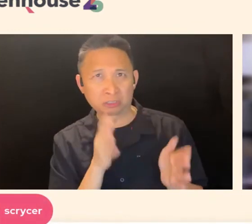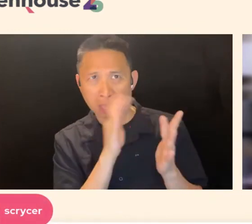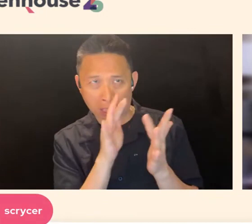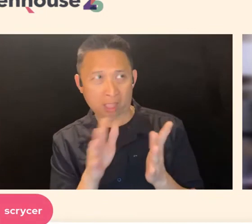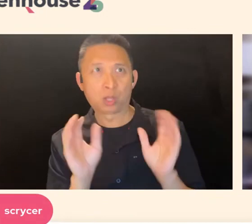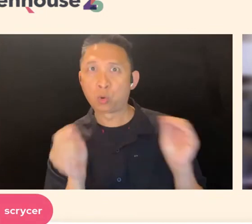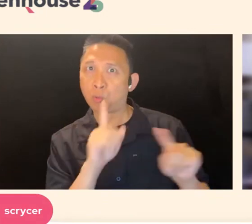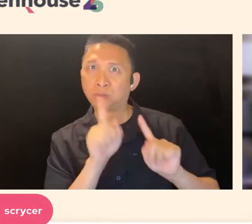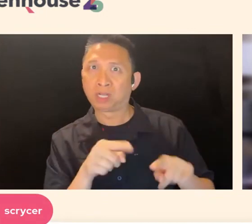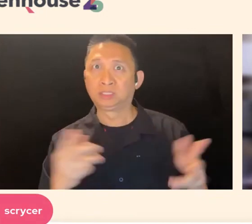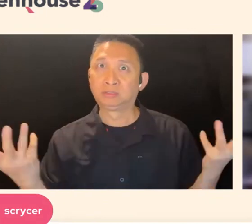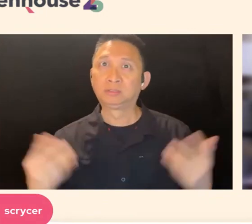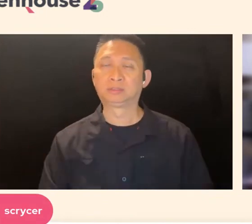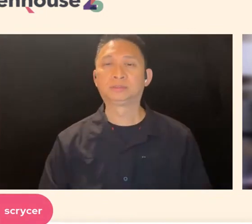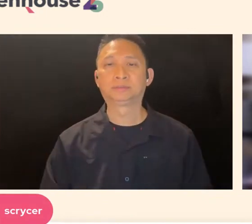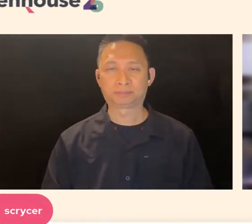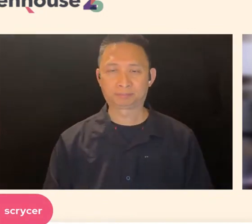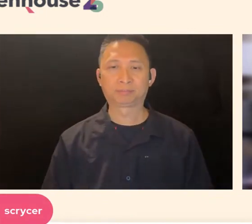Okay, so